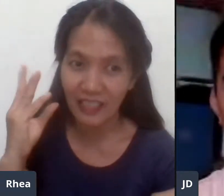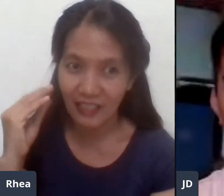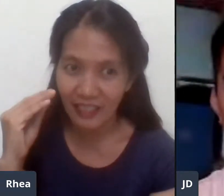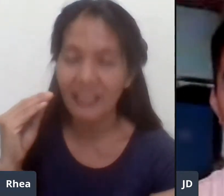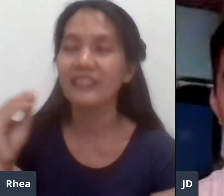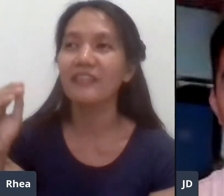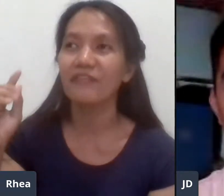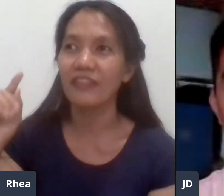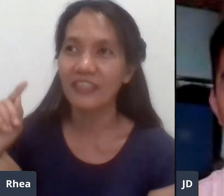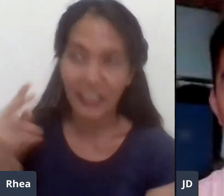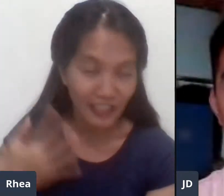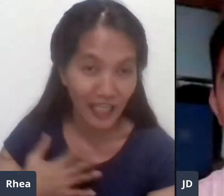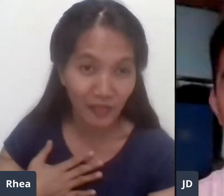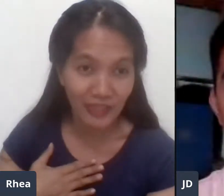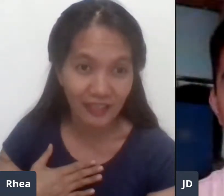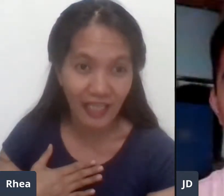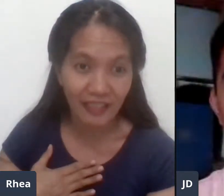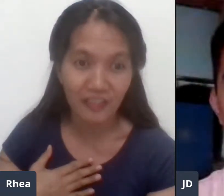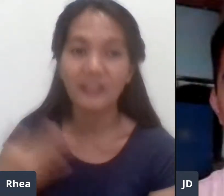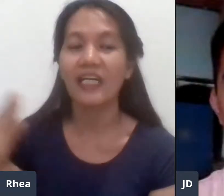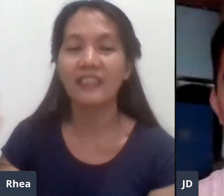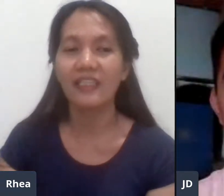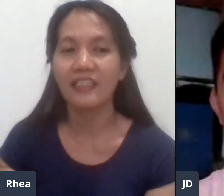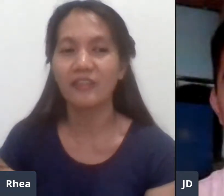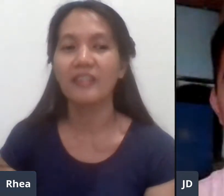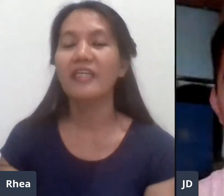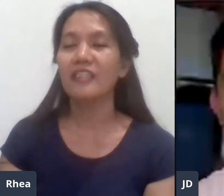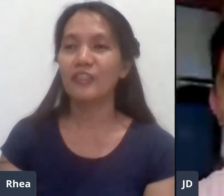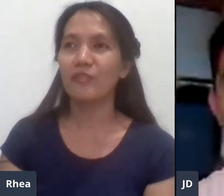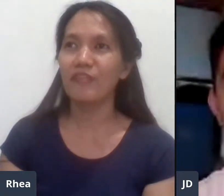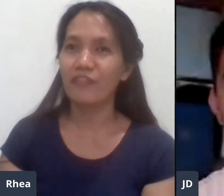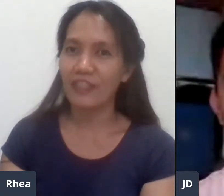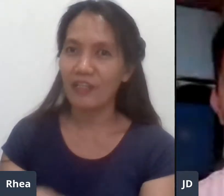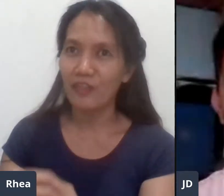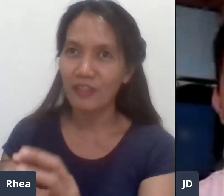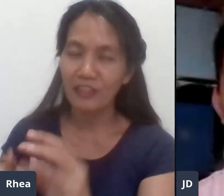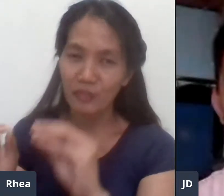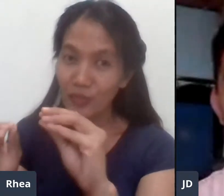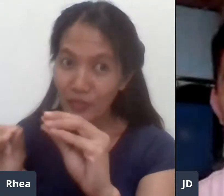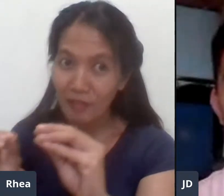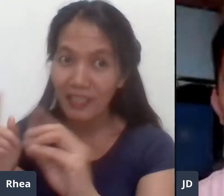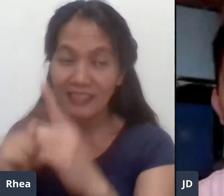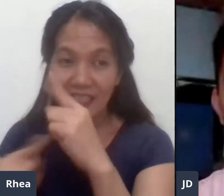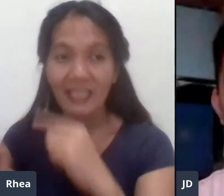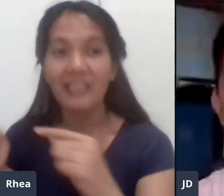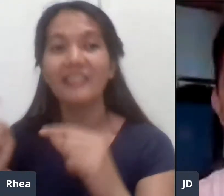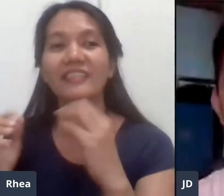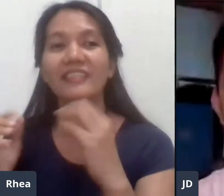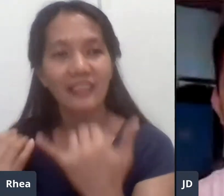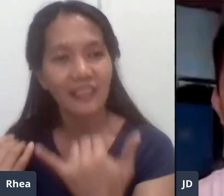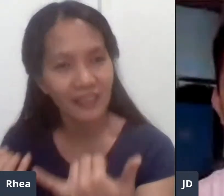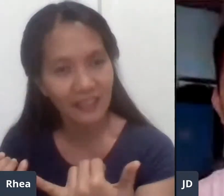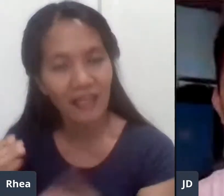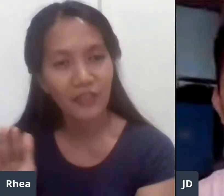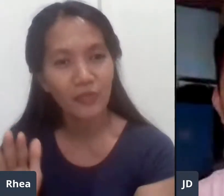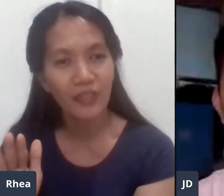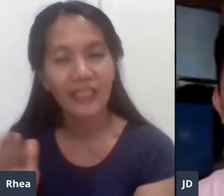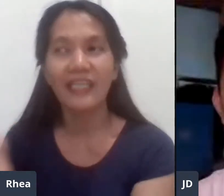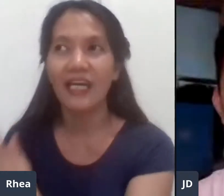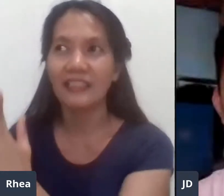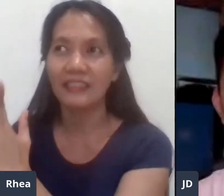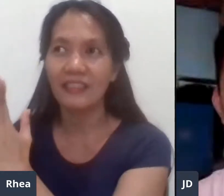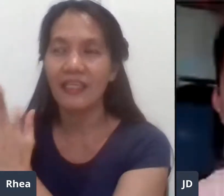mga senyas na ginagawa ng hearing kasi second language yun natin yun, sa kanila yun. So, before ako nagturo ng mga senyas natin